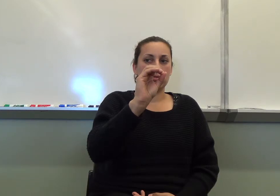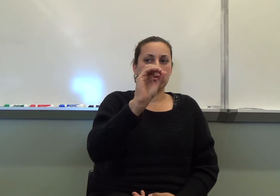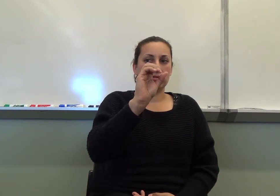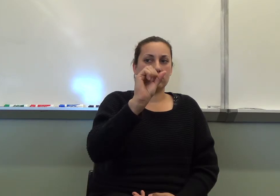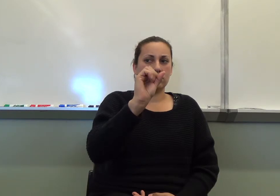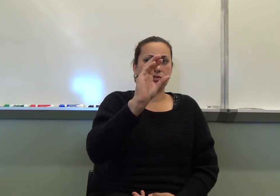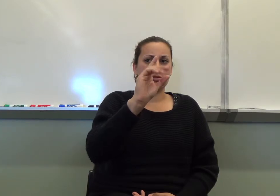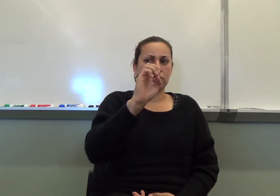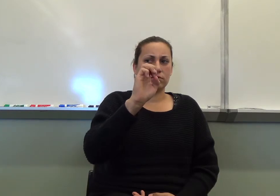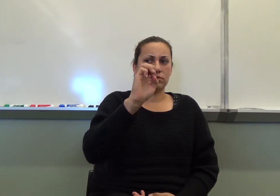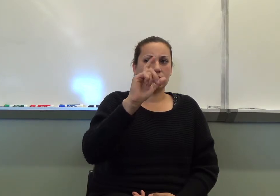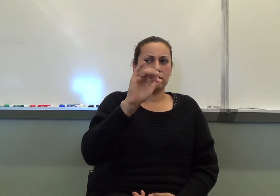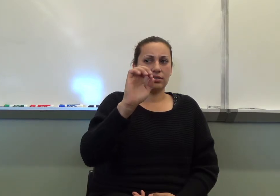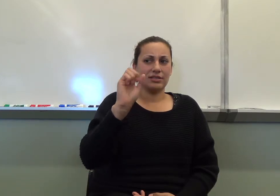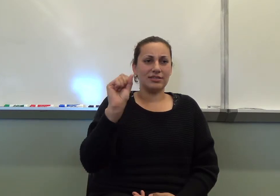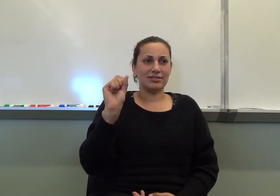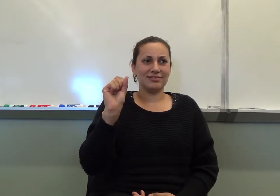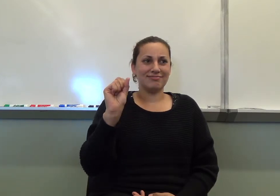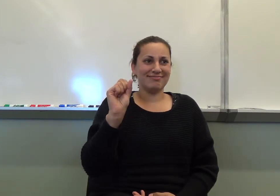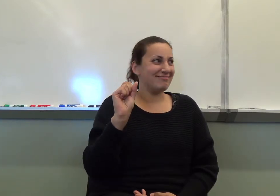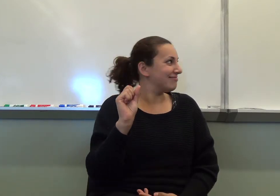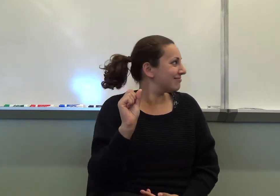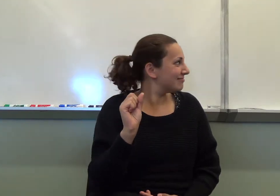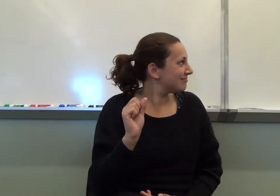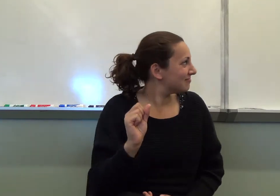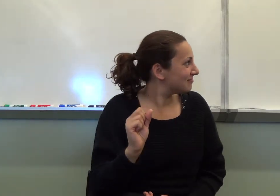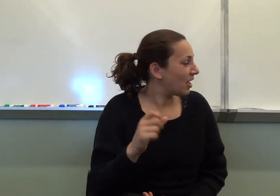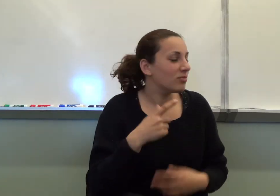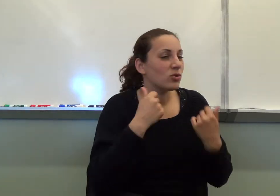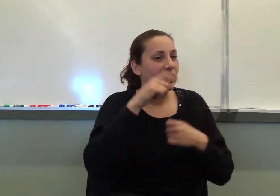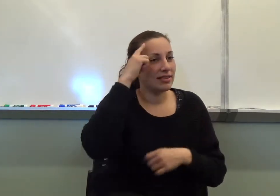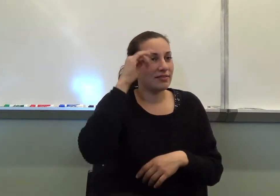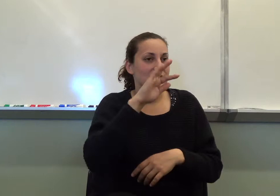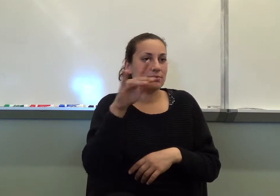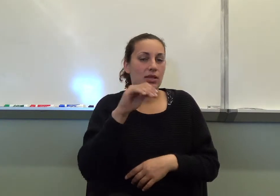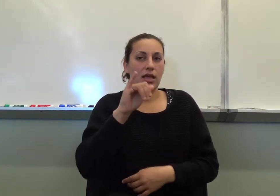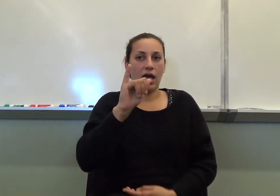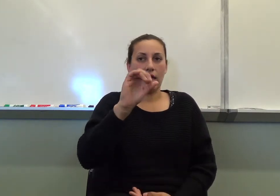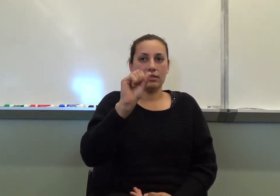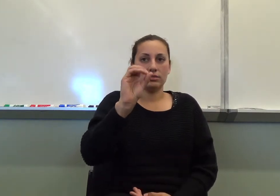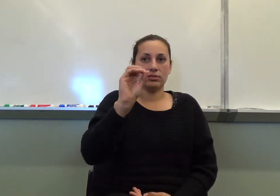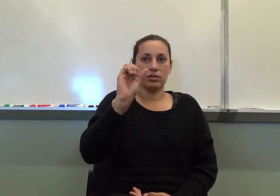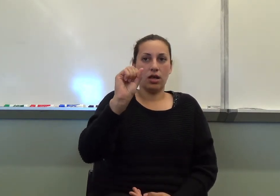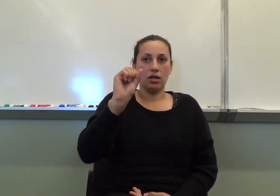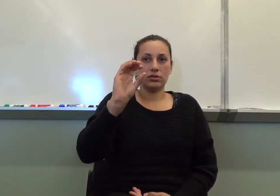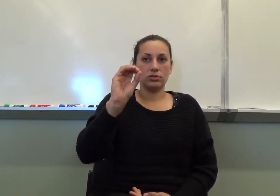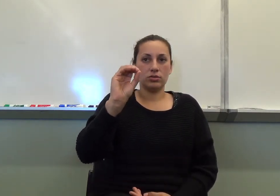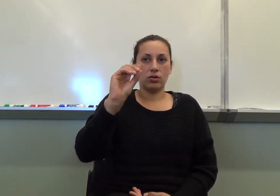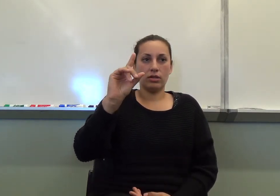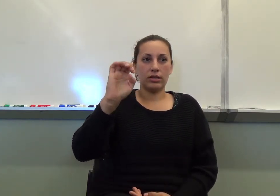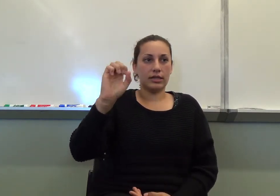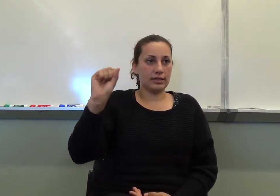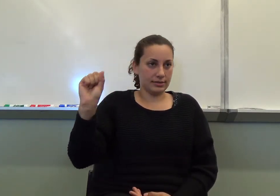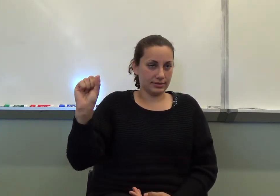Now what happens here is two of the sides are equal length, but the third one is not. This would be a different length.